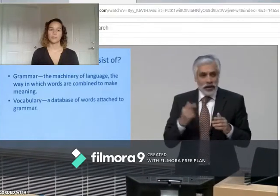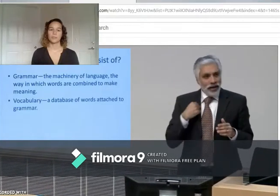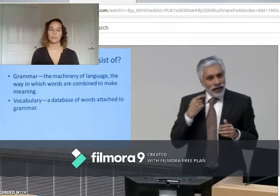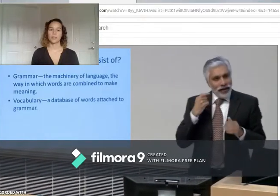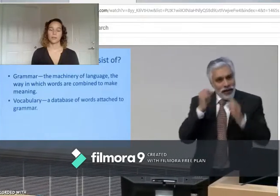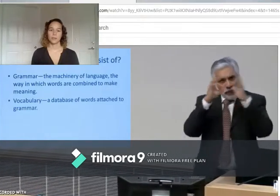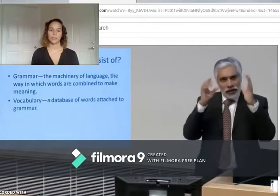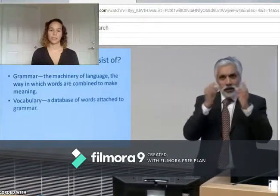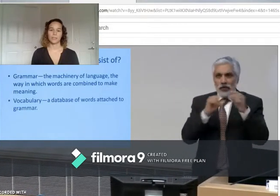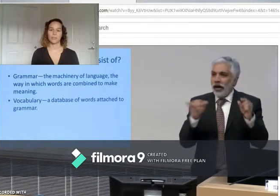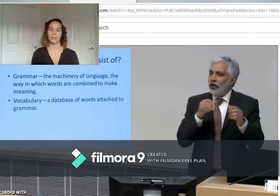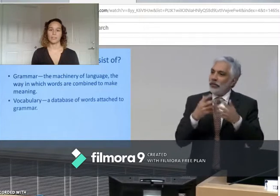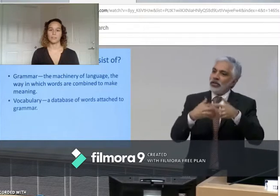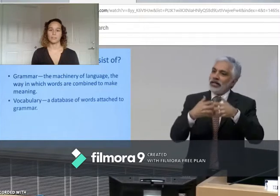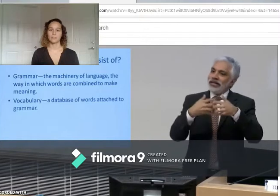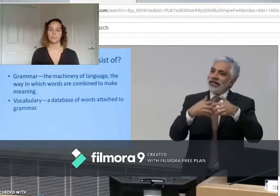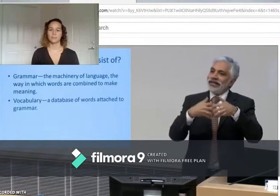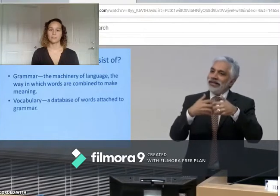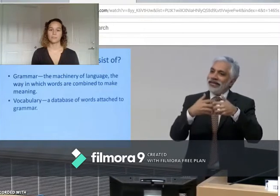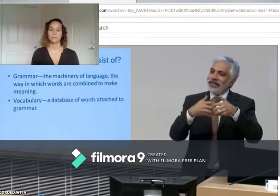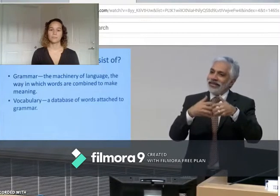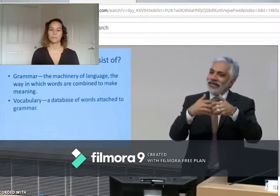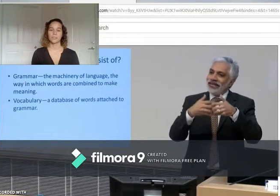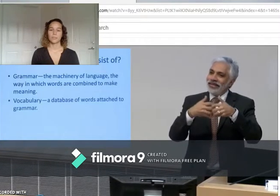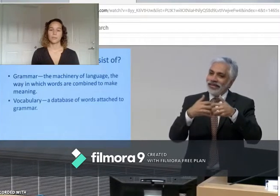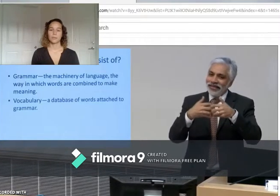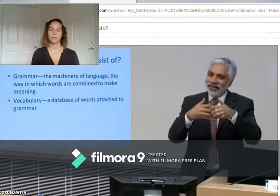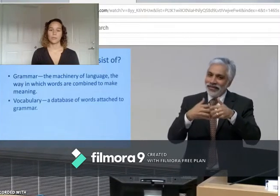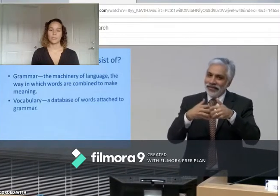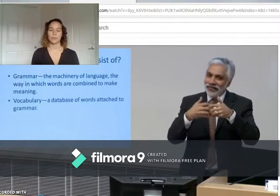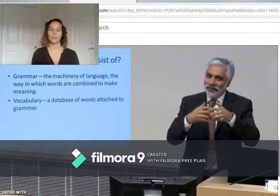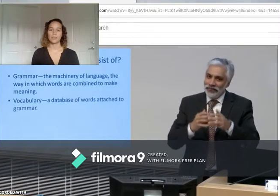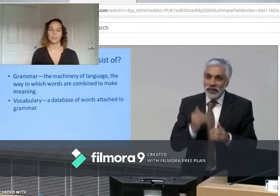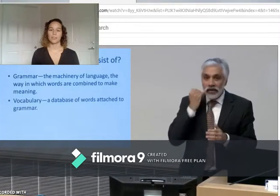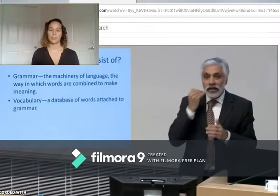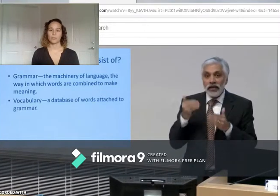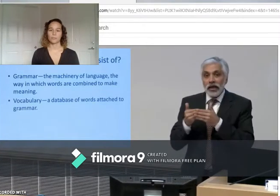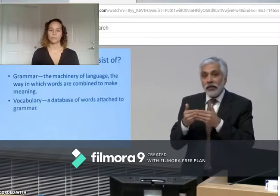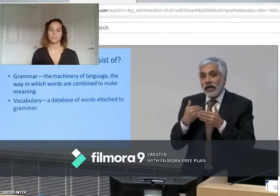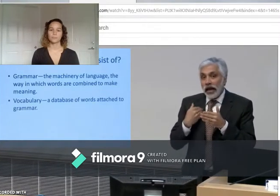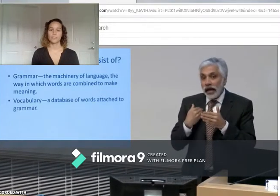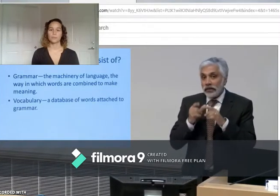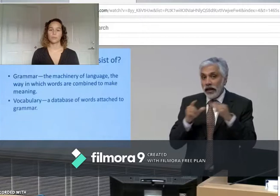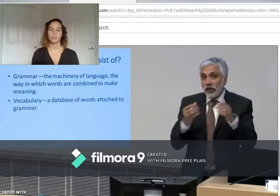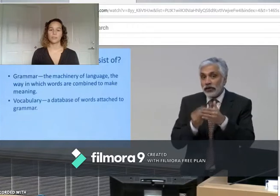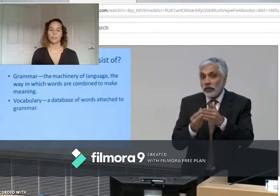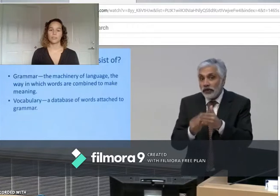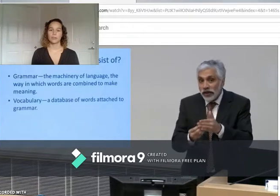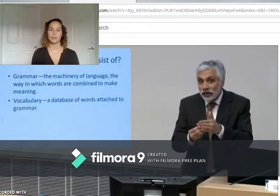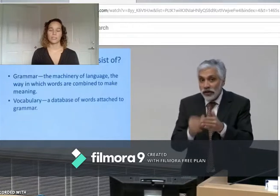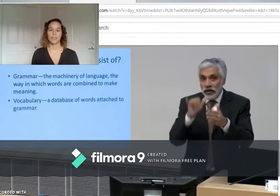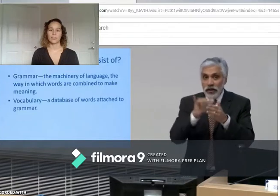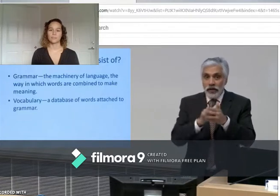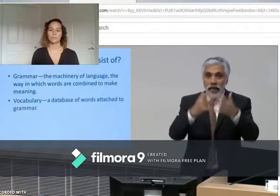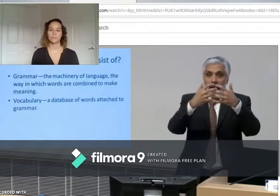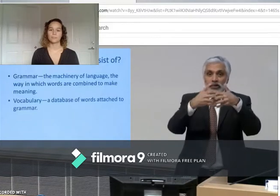Grammar and vocabulary are very different. Even though one list may be longer than the other one, it's important that they